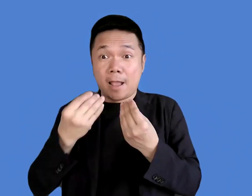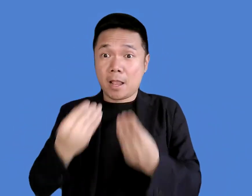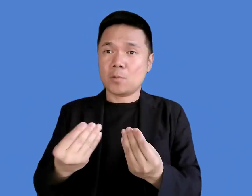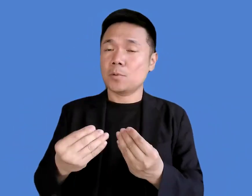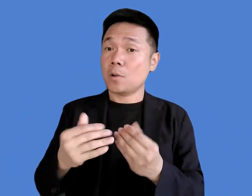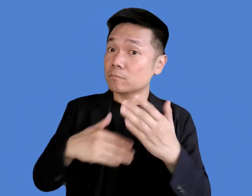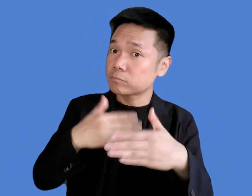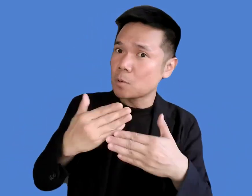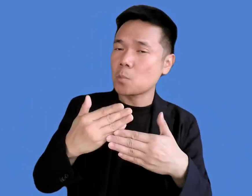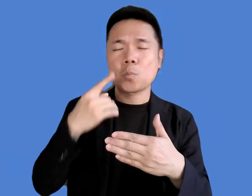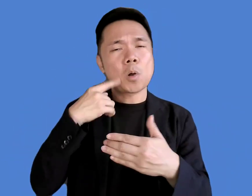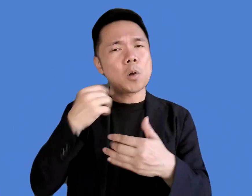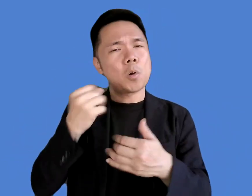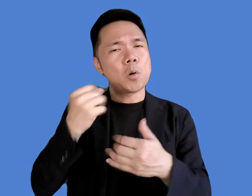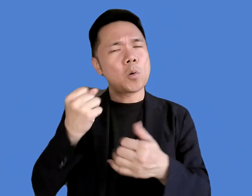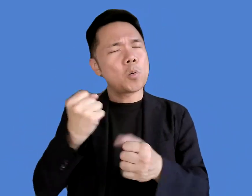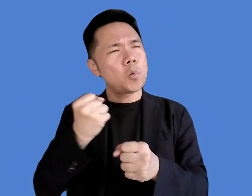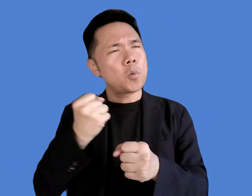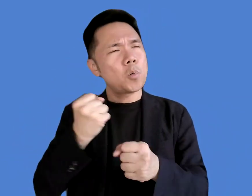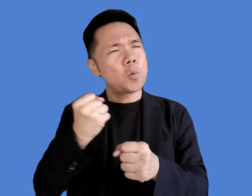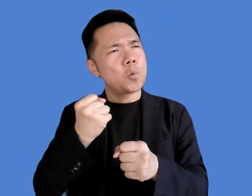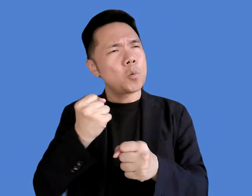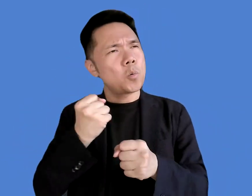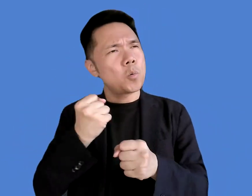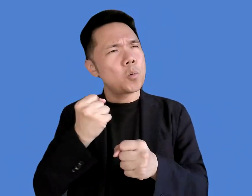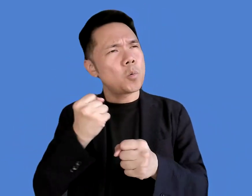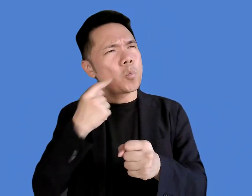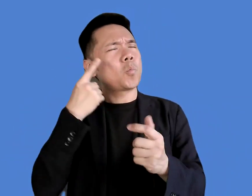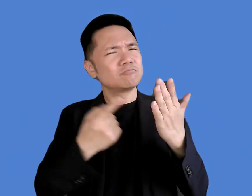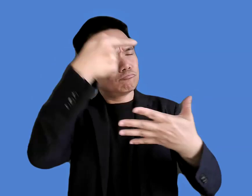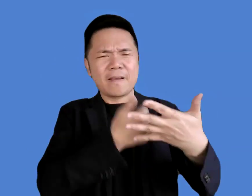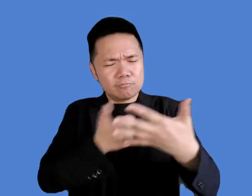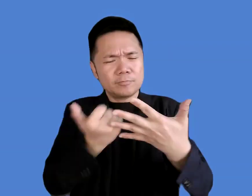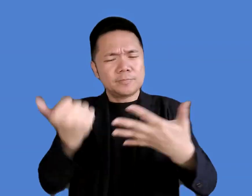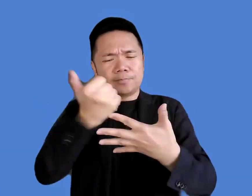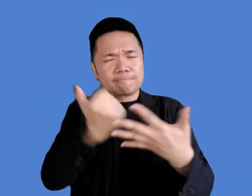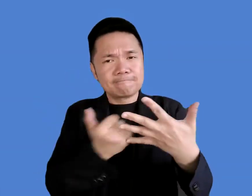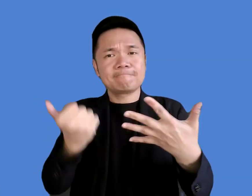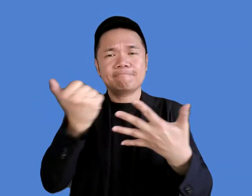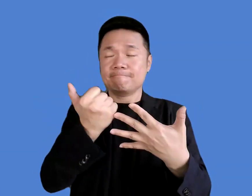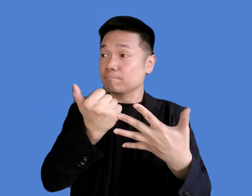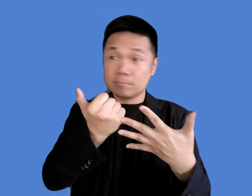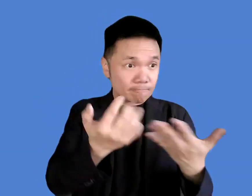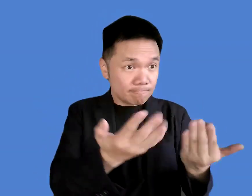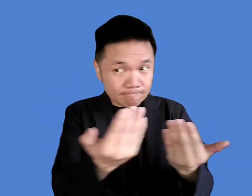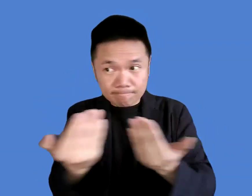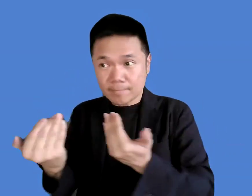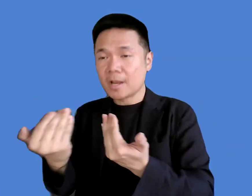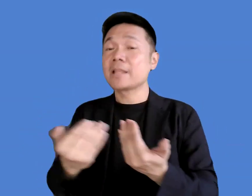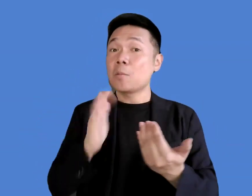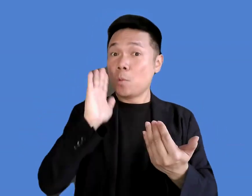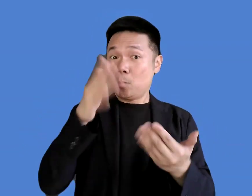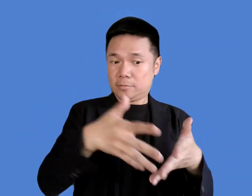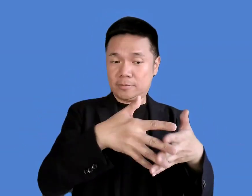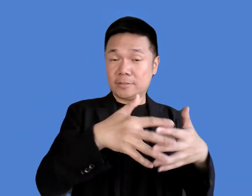to work on, what the key areas that we need to address are. And we'll put together dedicated cohorts of